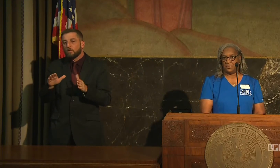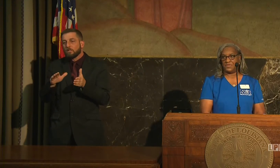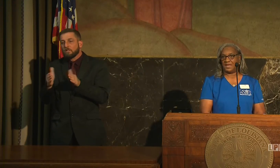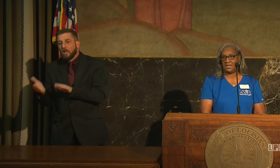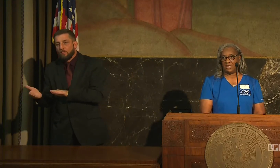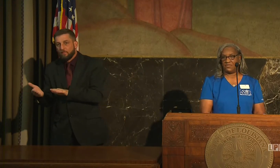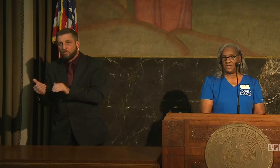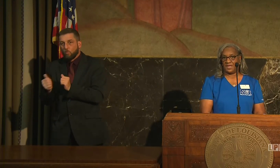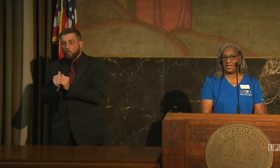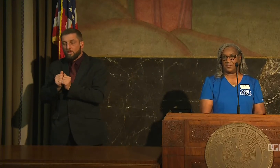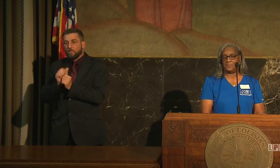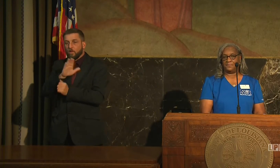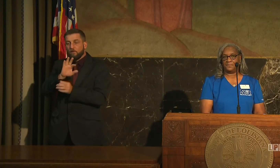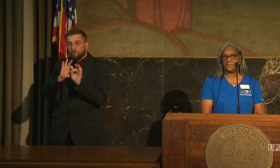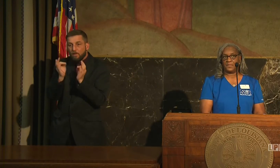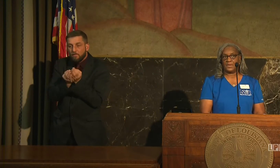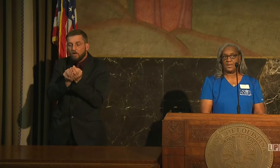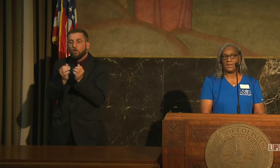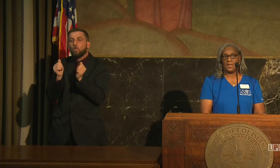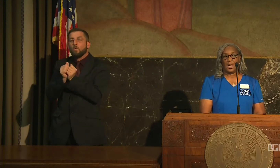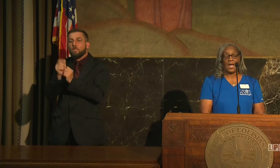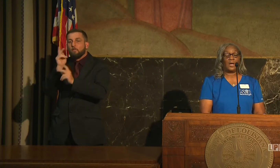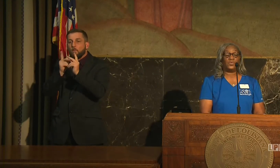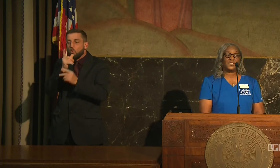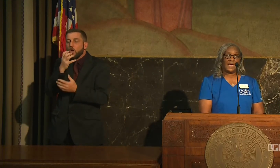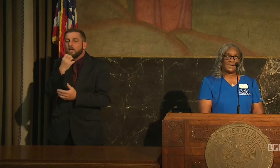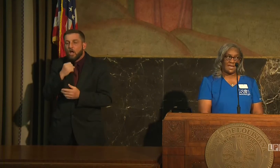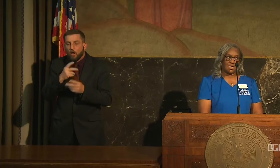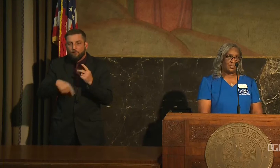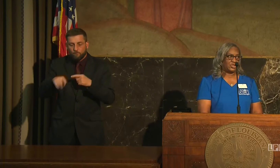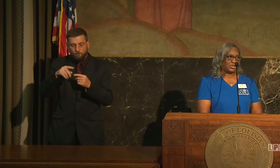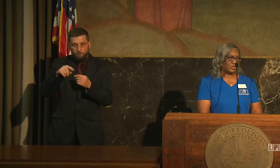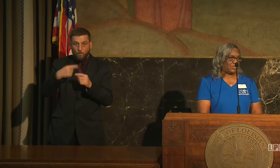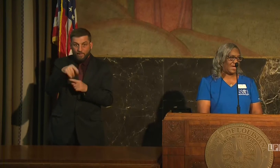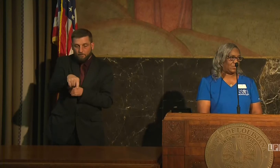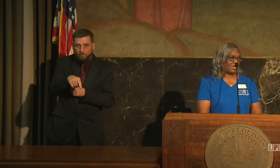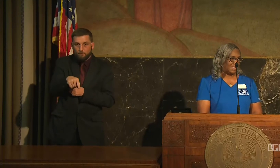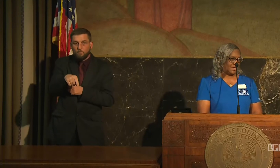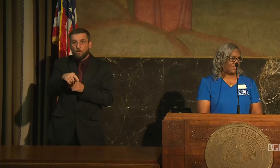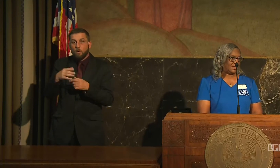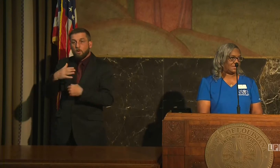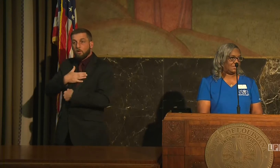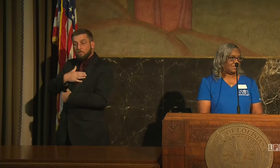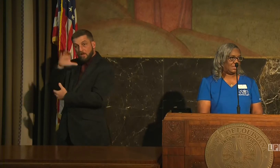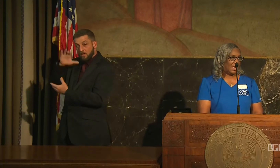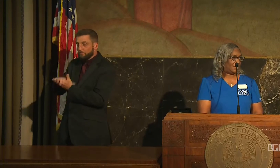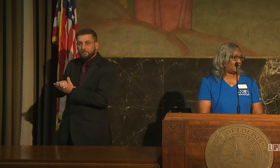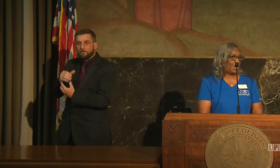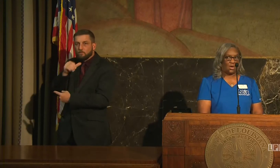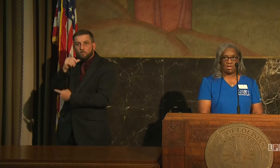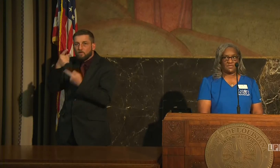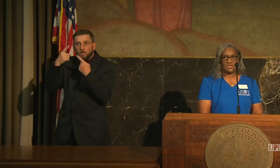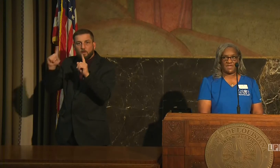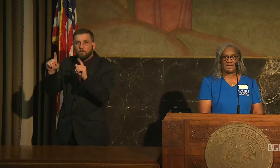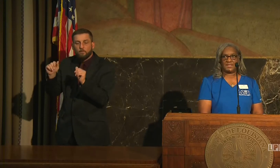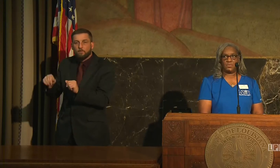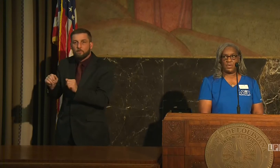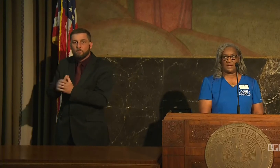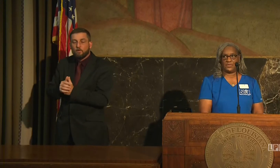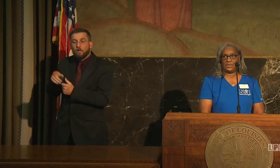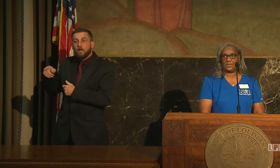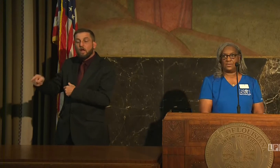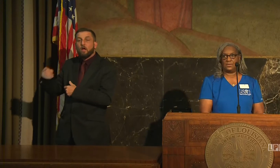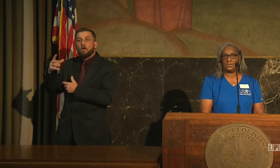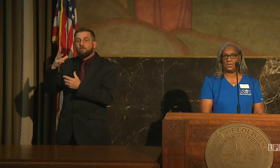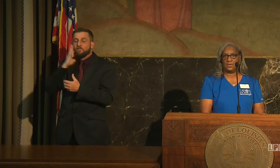and people that care for them. I was not able to do that with David. Out of all of the things he